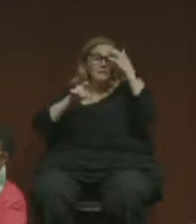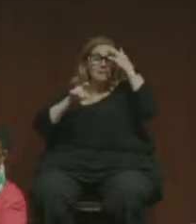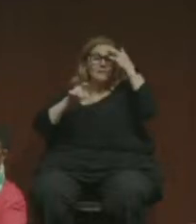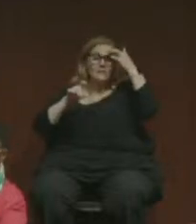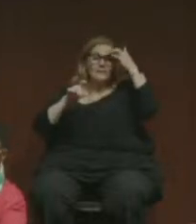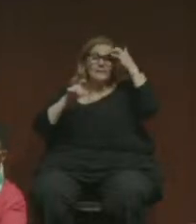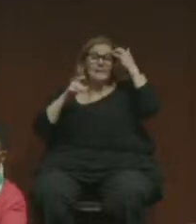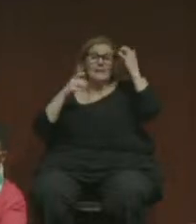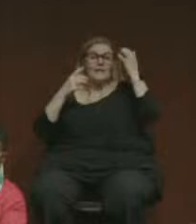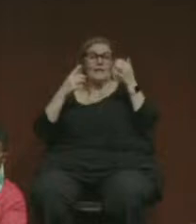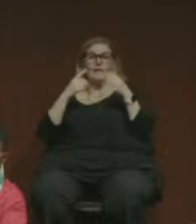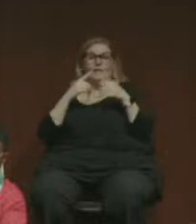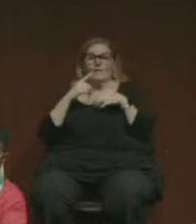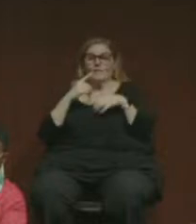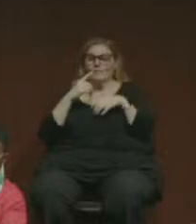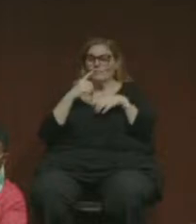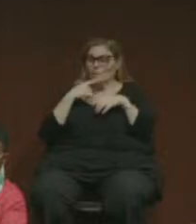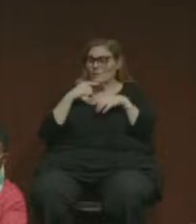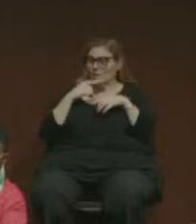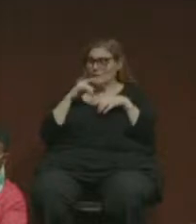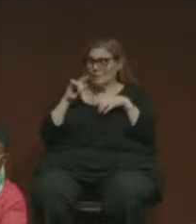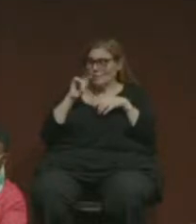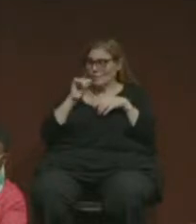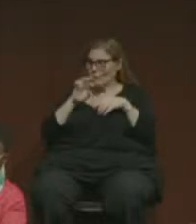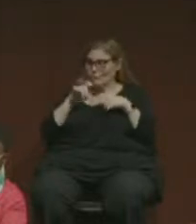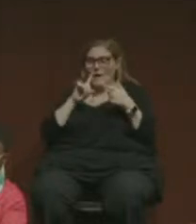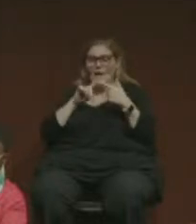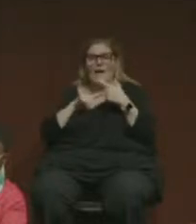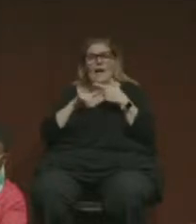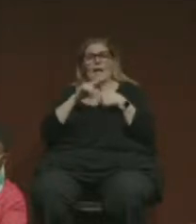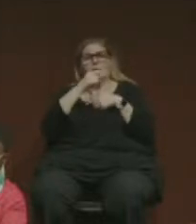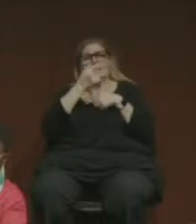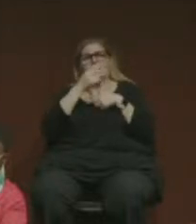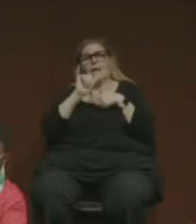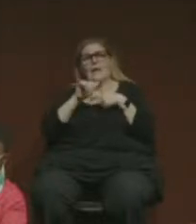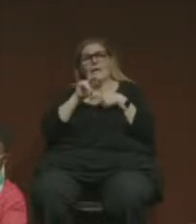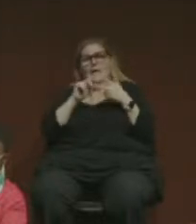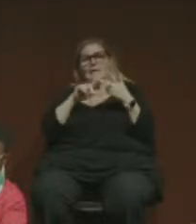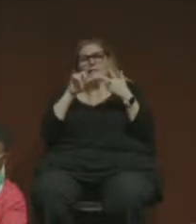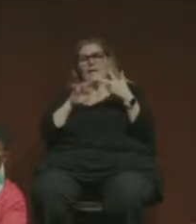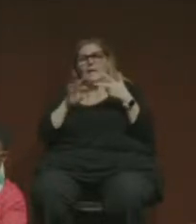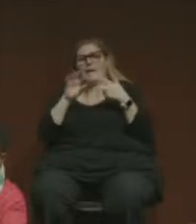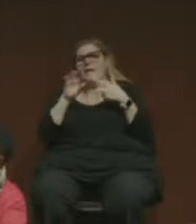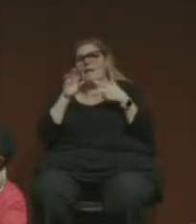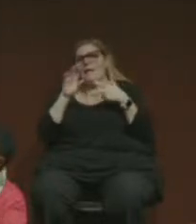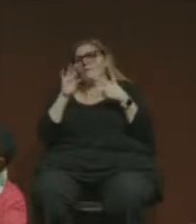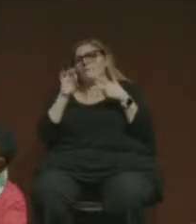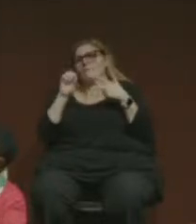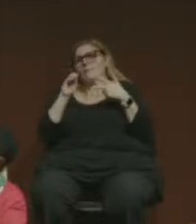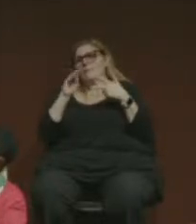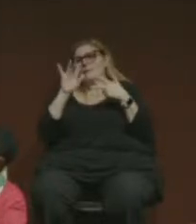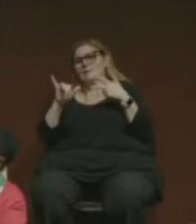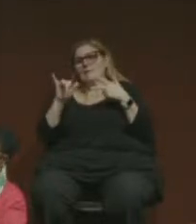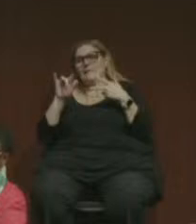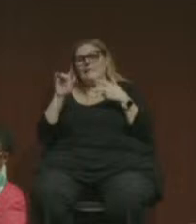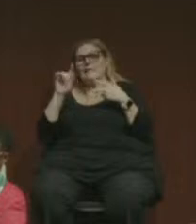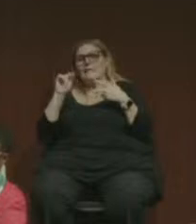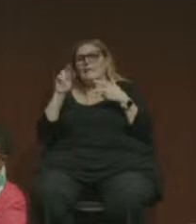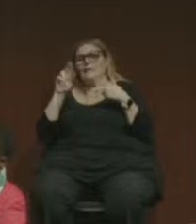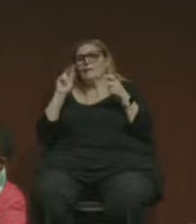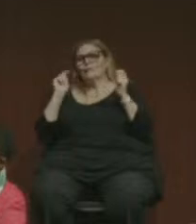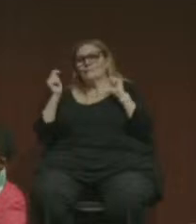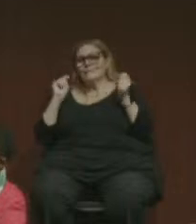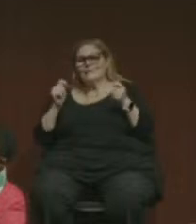know, Red Thread in Guyana, or Life in Leggings in Barbados, or Femininity in Trinidad and Tobago, you